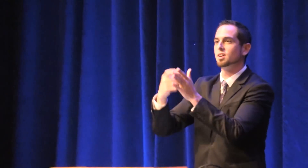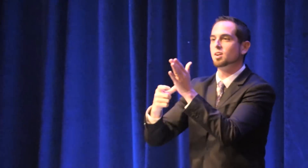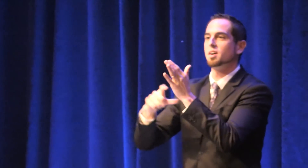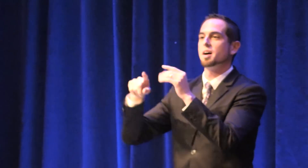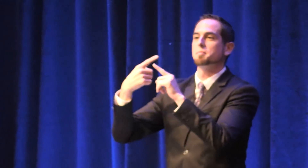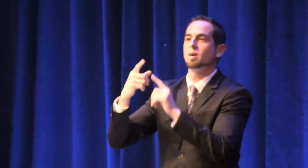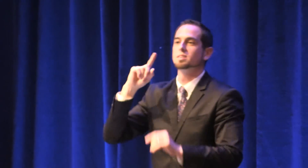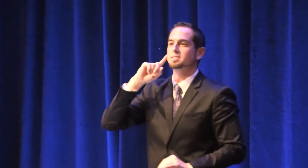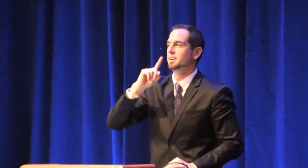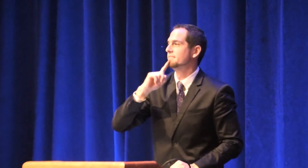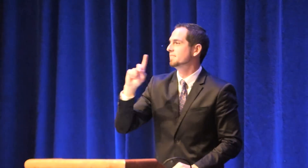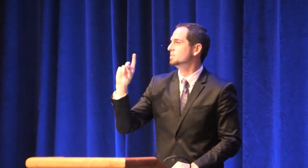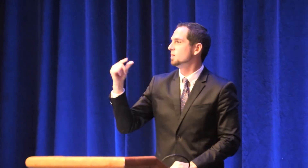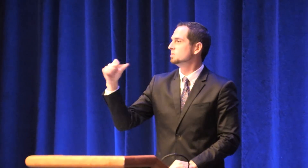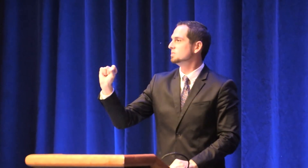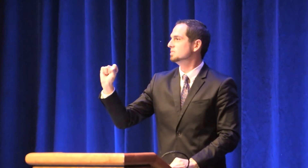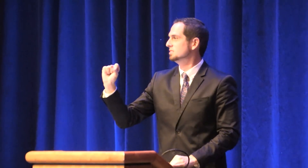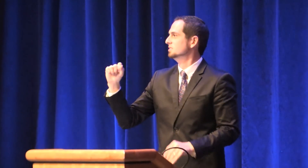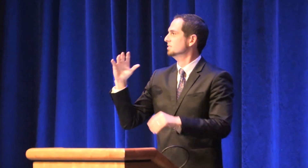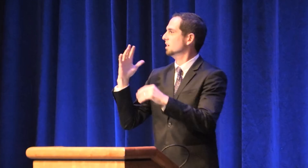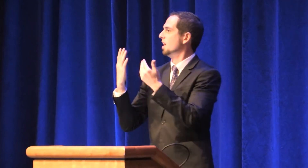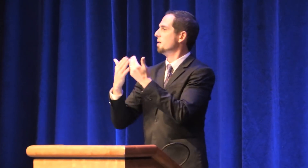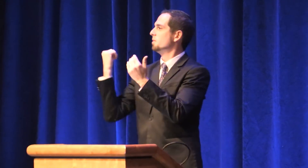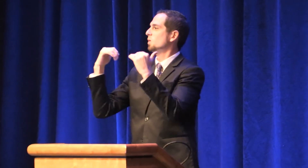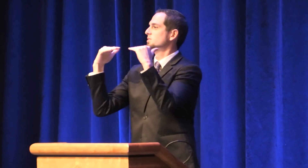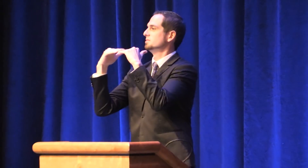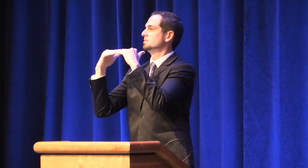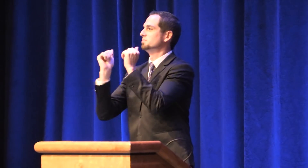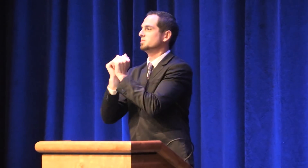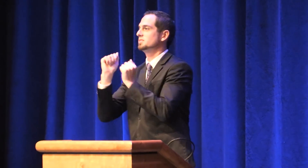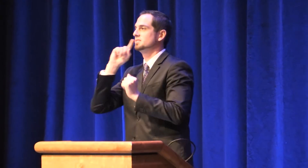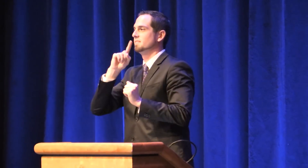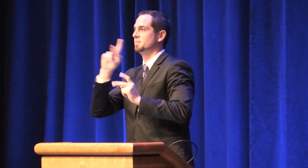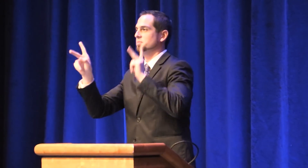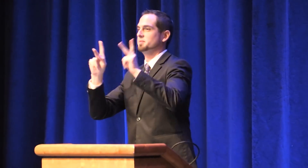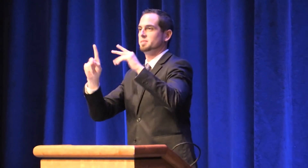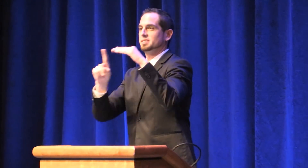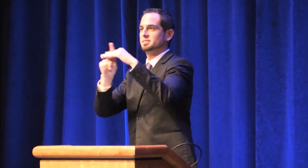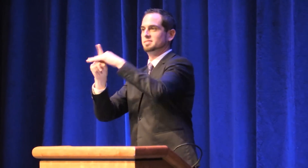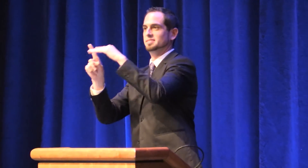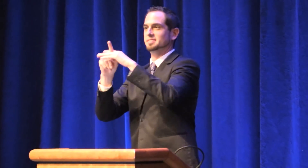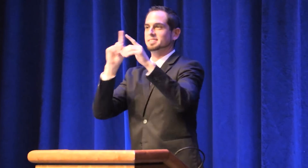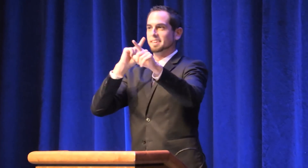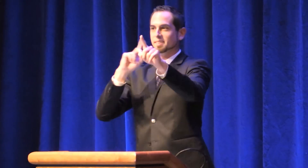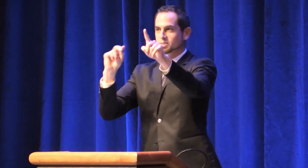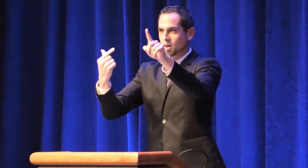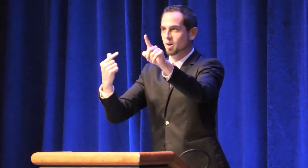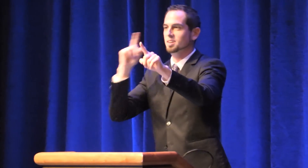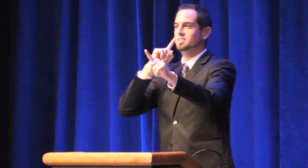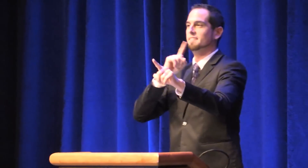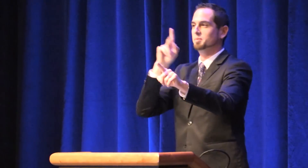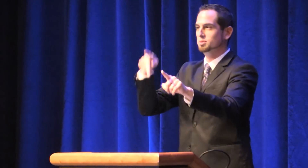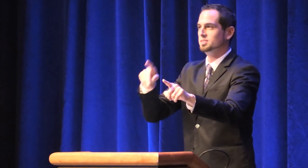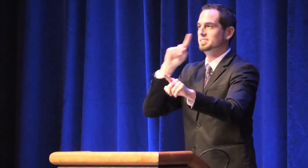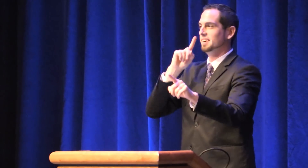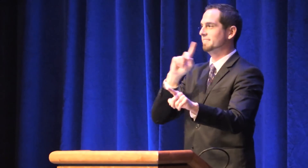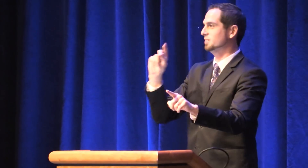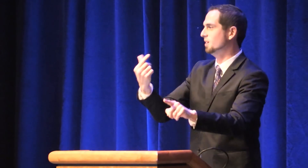And so I might Google deaf individuals in the news, and deaf dogs come up almost as often